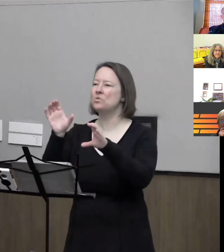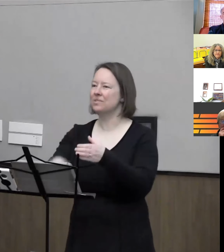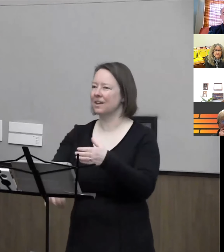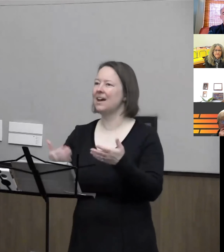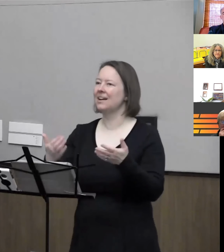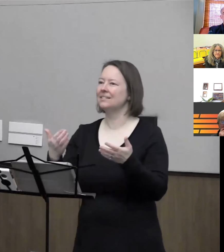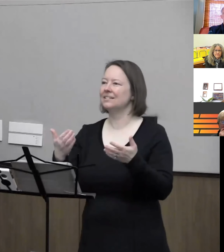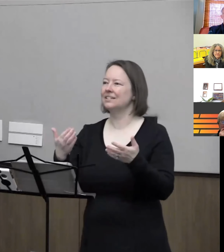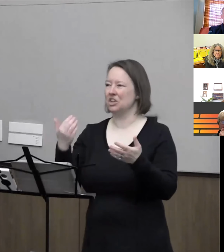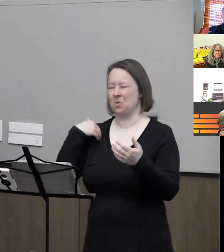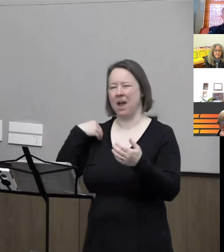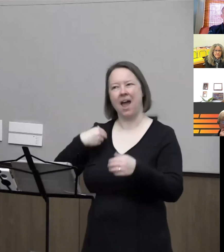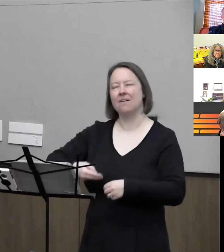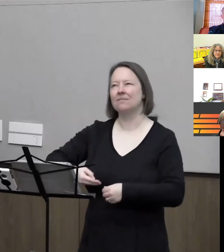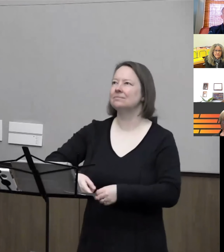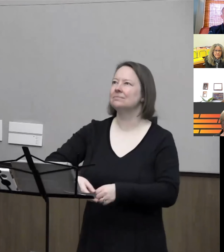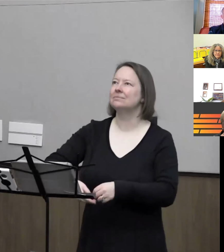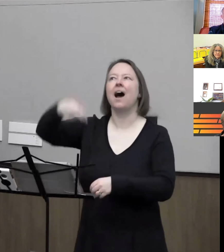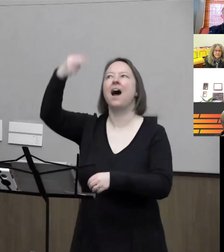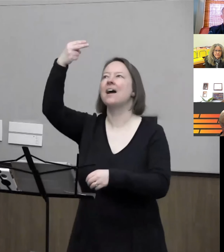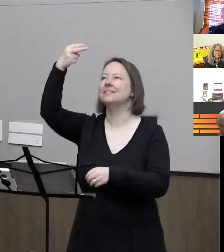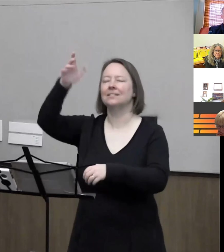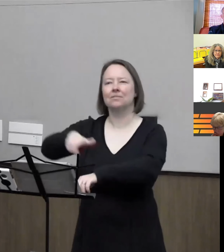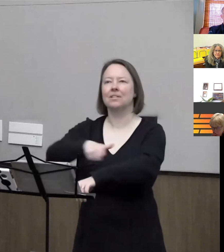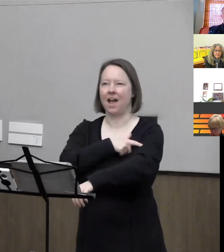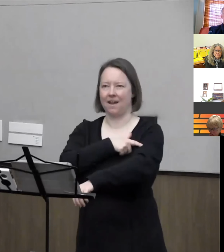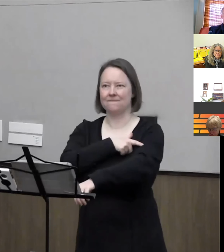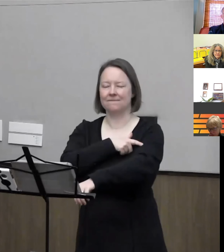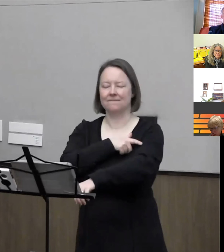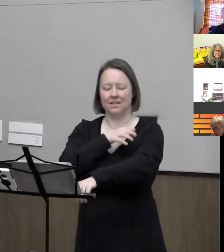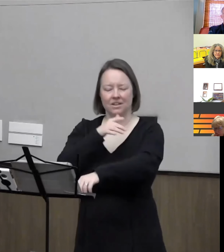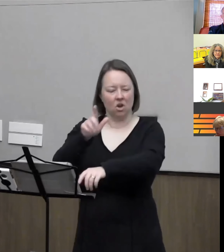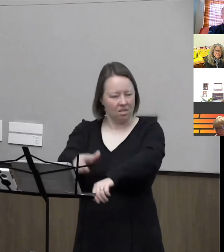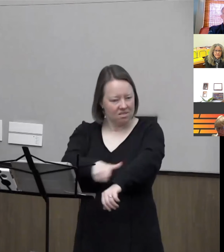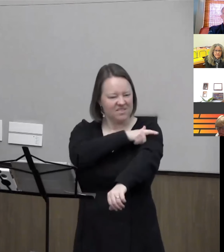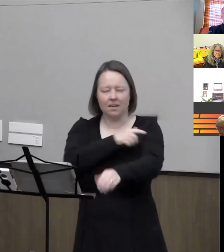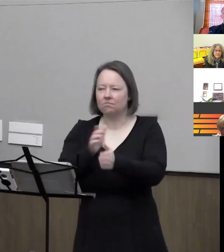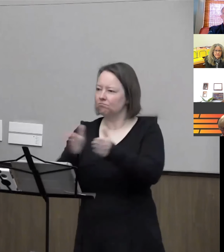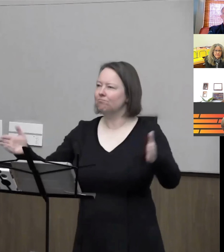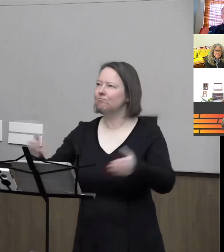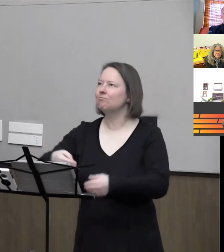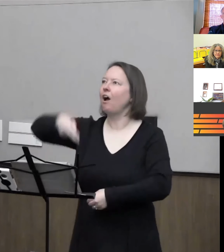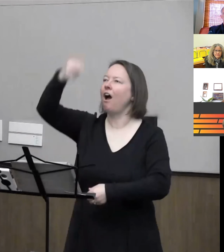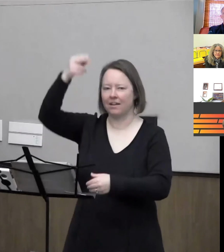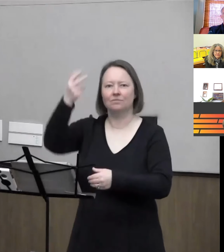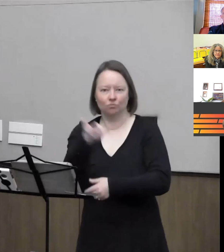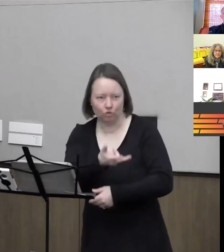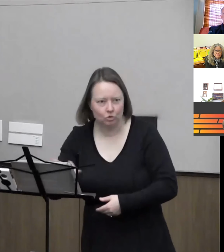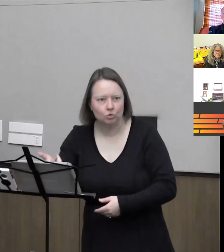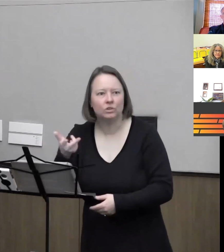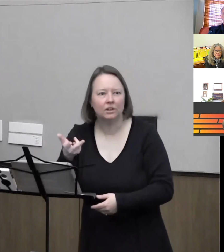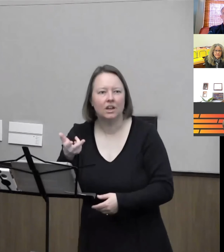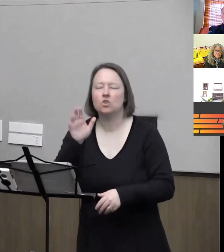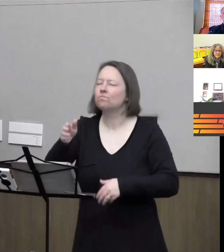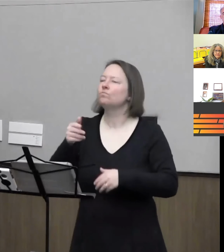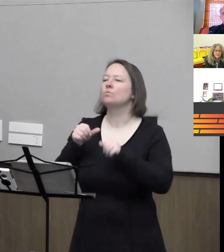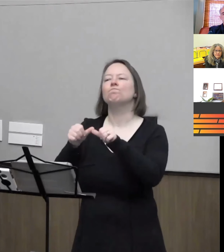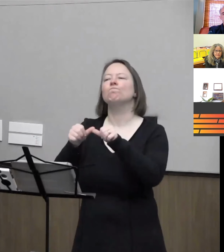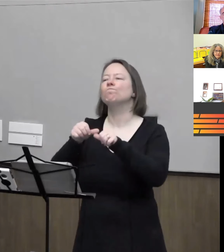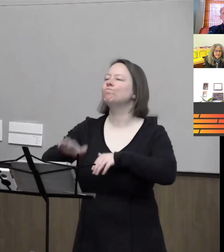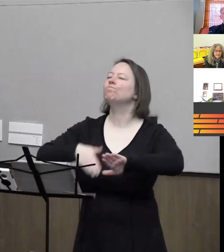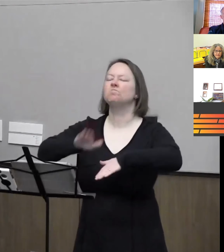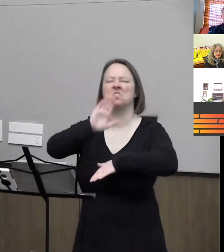that, you've got the height of life. And when you get all three of these together, you can walk and never get weary. You